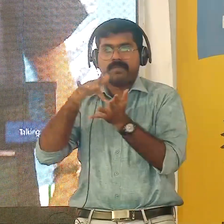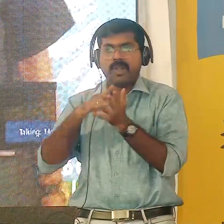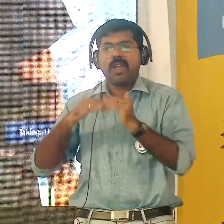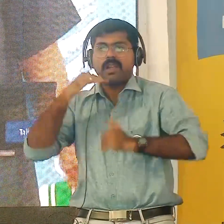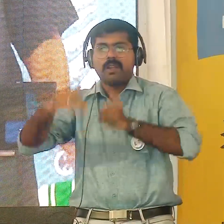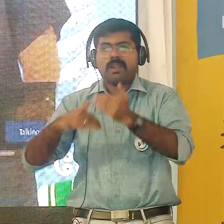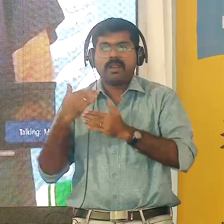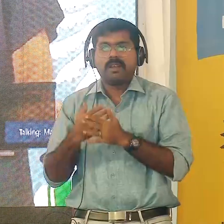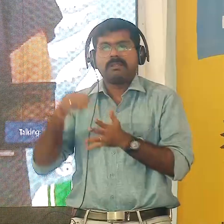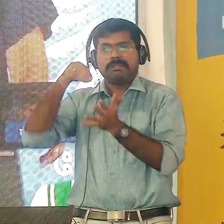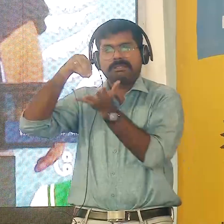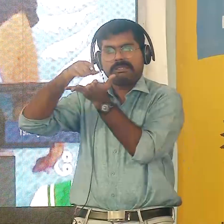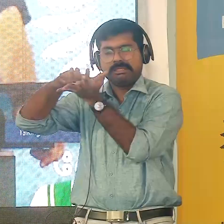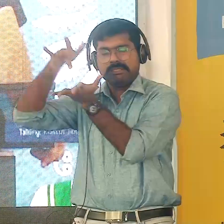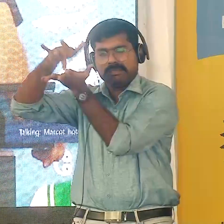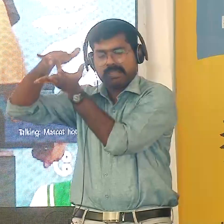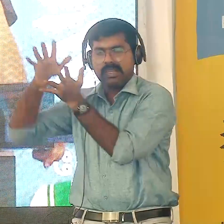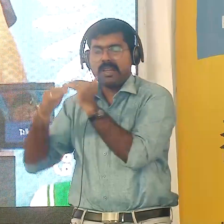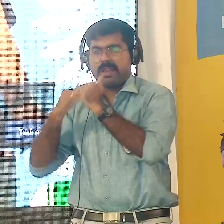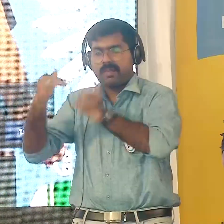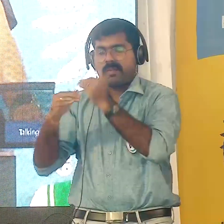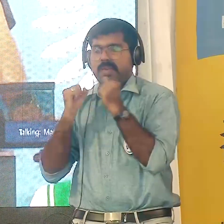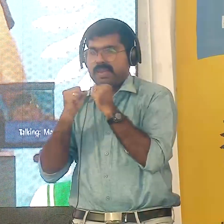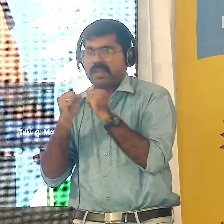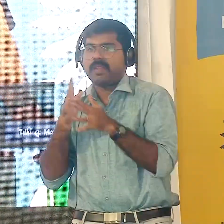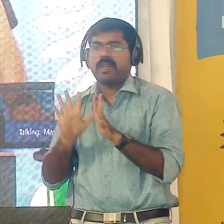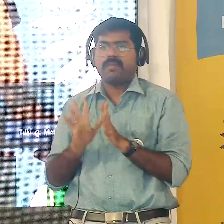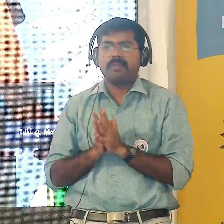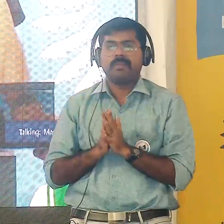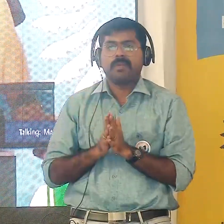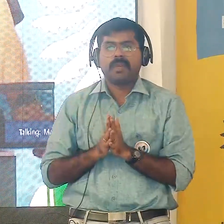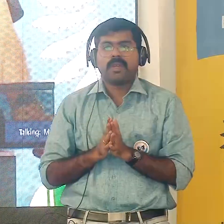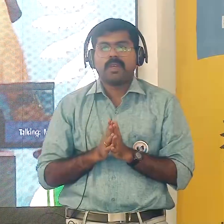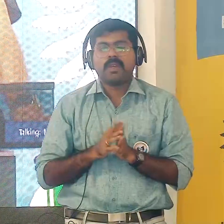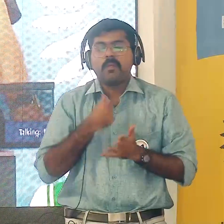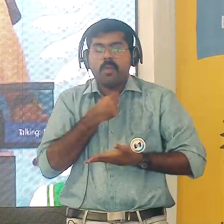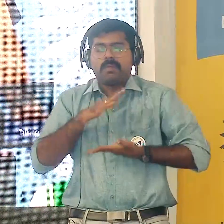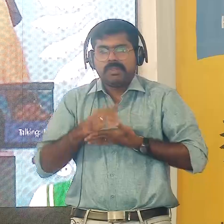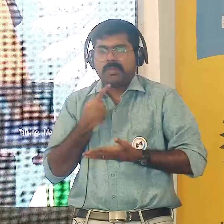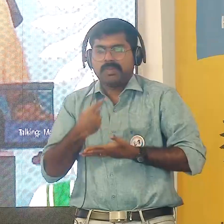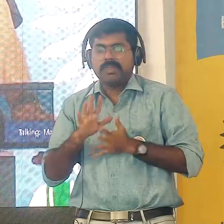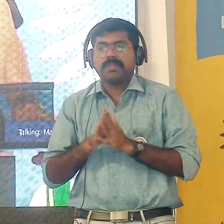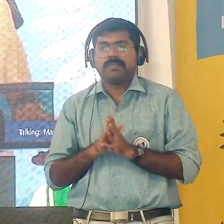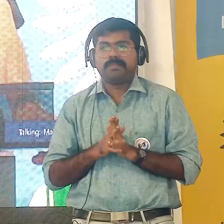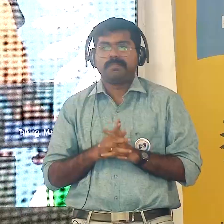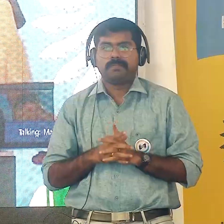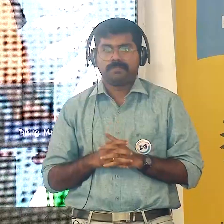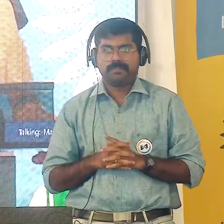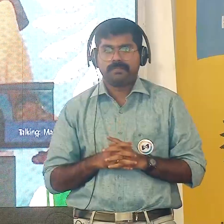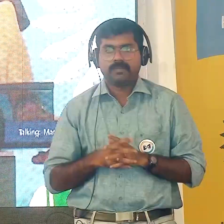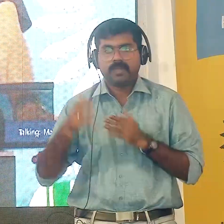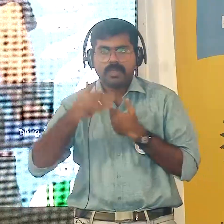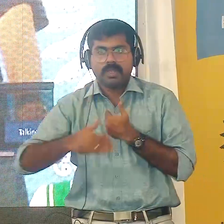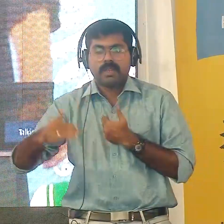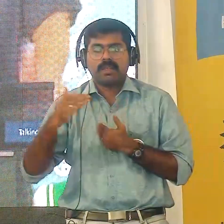problems of a particular area. This, I think, is a promising way to go. I think that as we go on